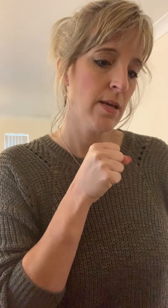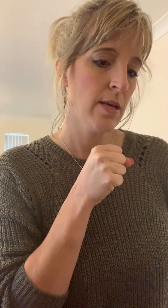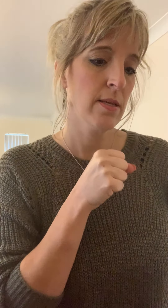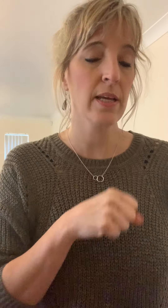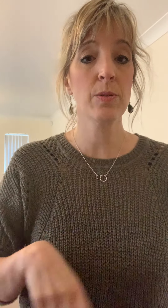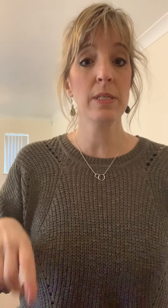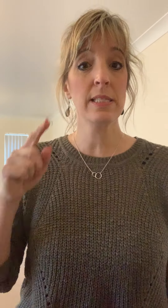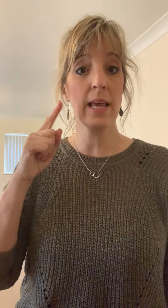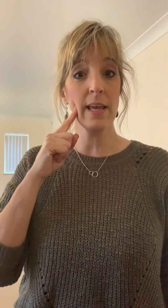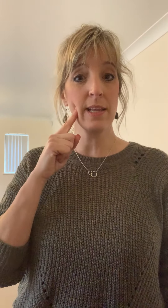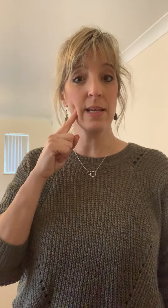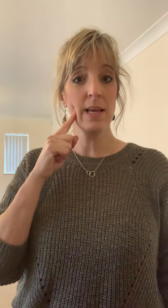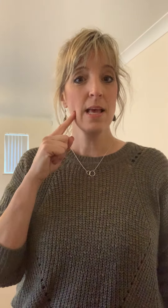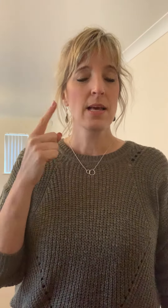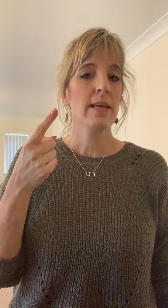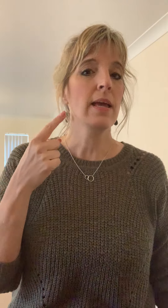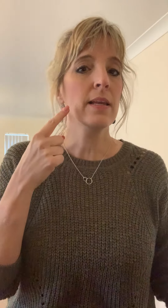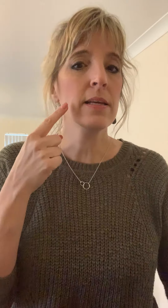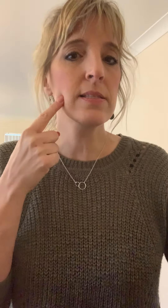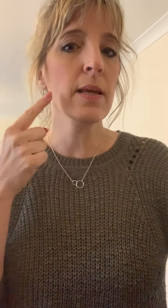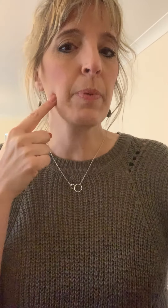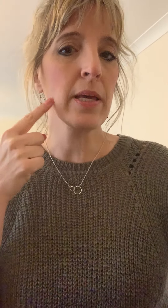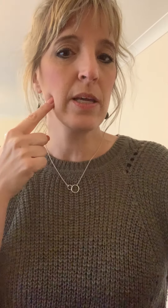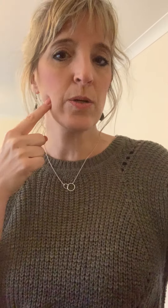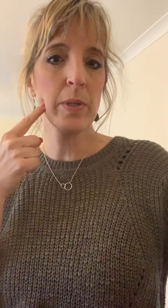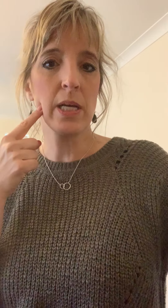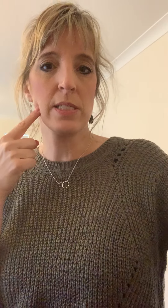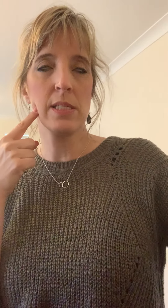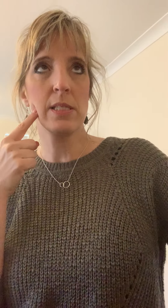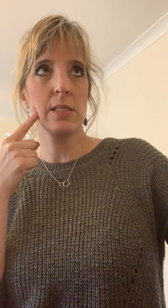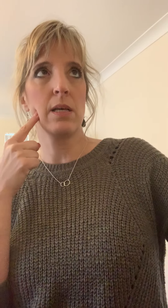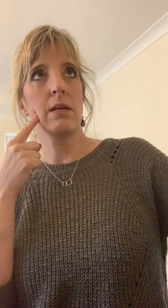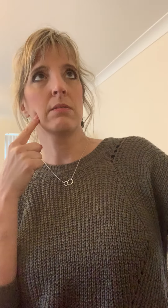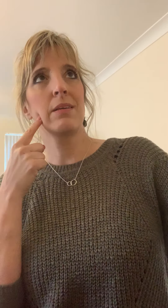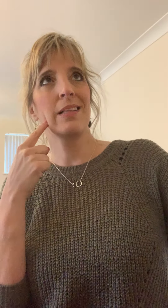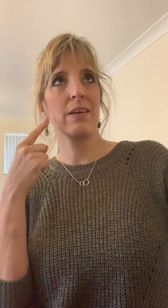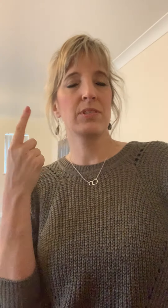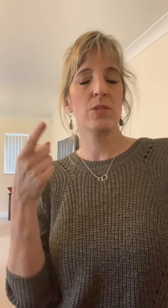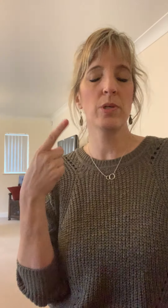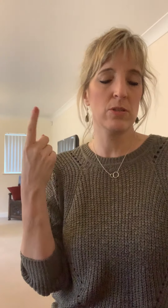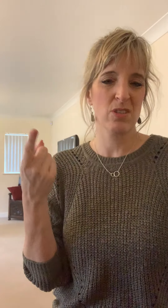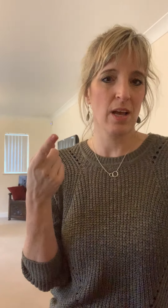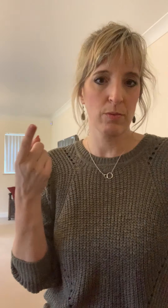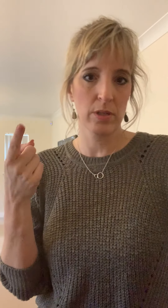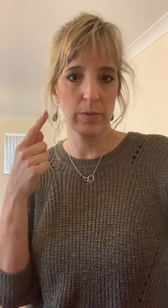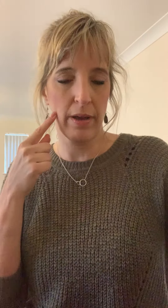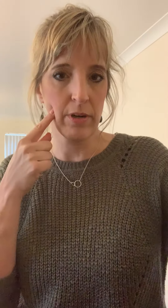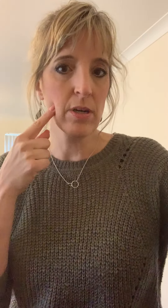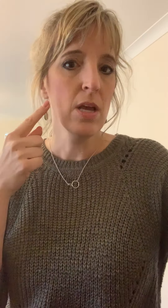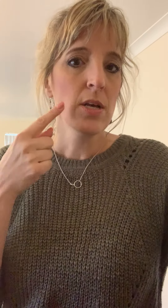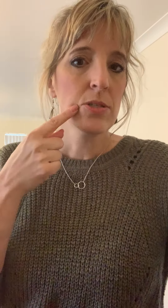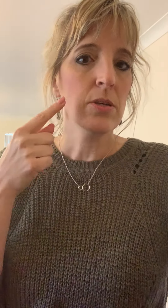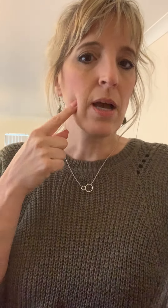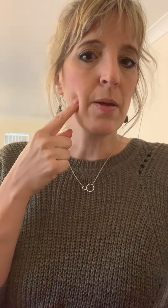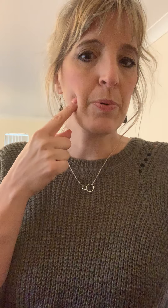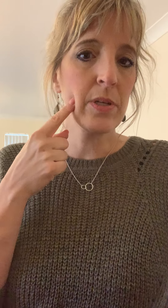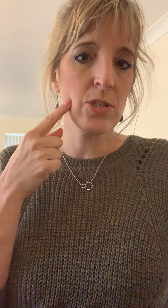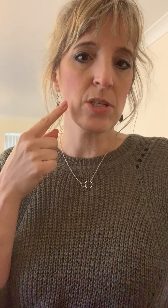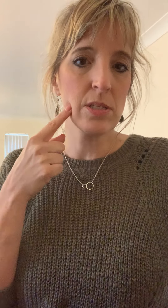The next one is candy. Candy is like back here because this is kind of like if it's sweet or sour or whatever. So you kind of put it just to